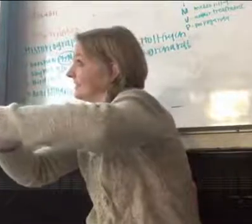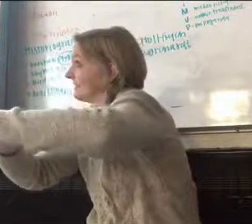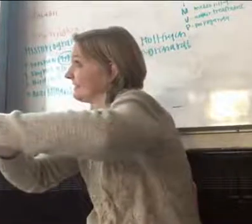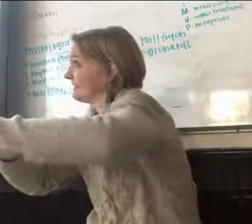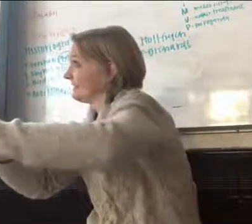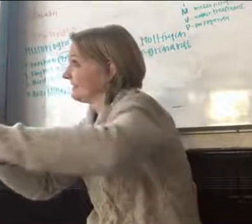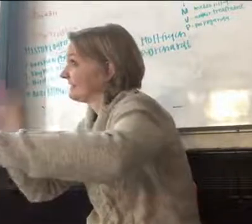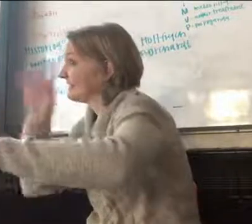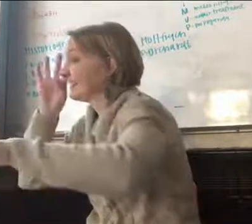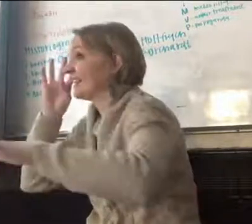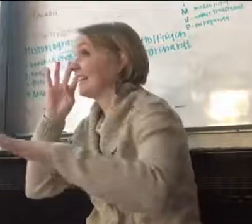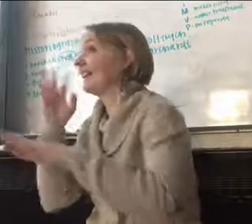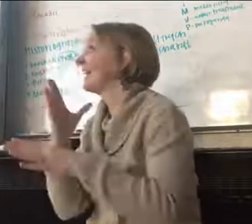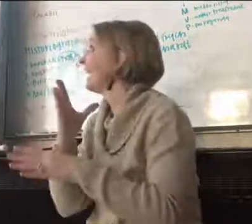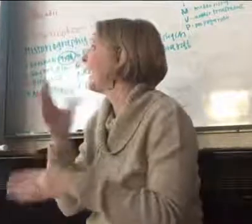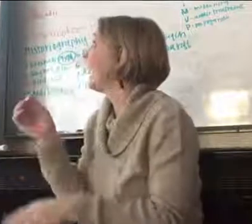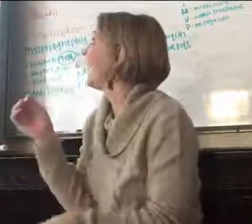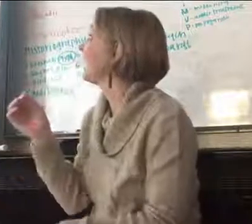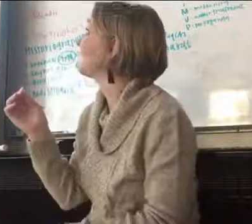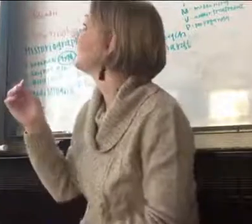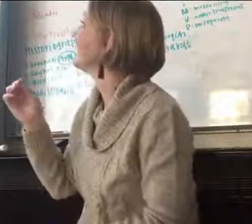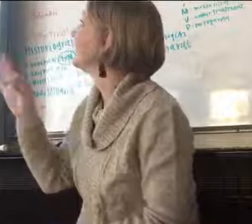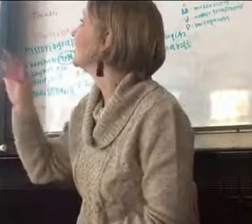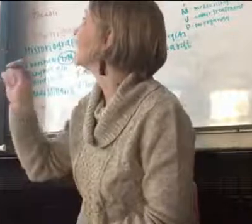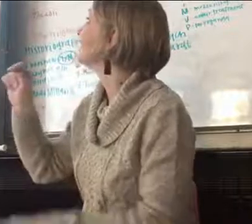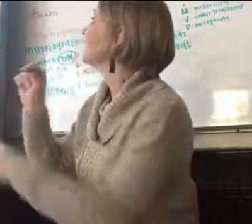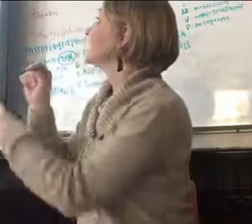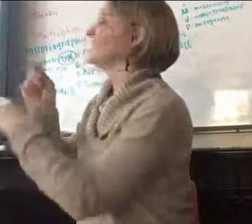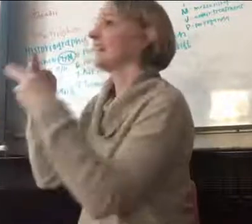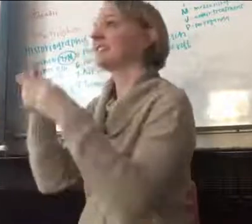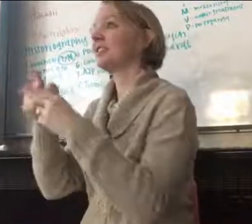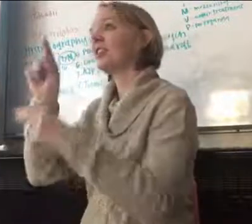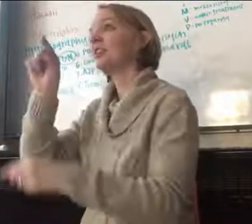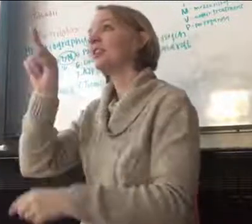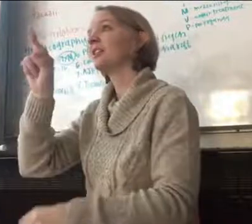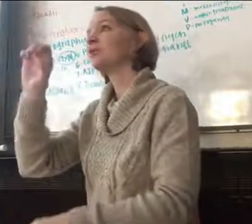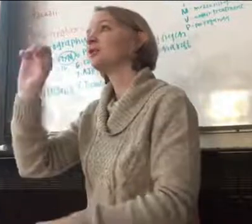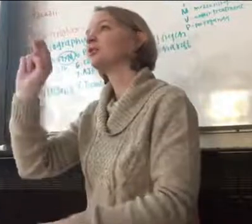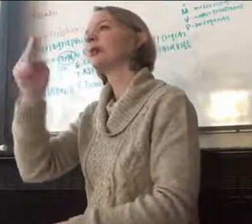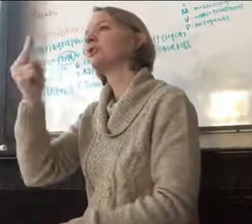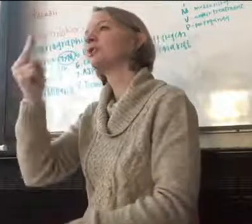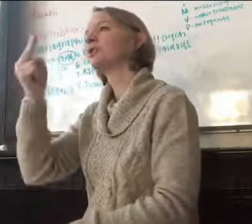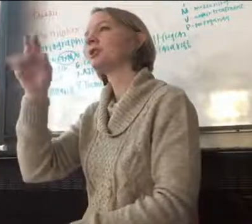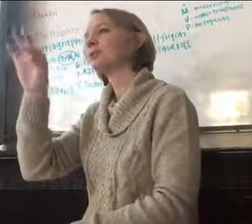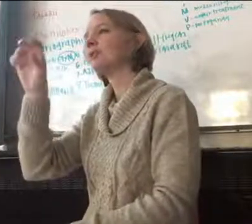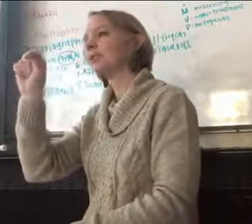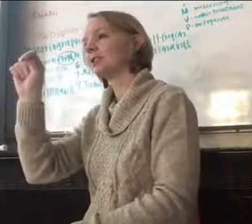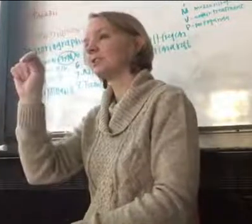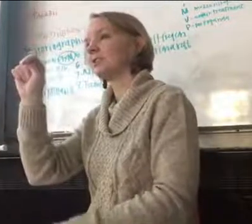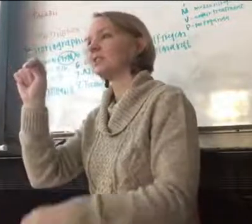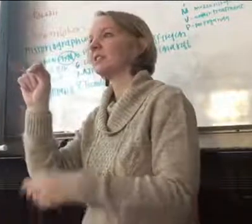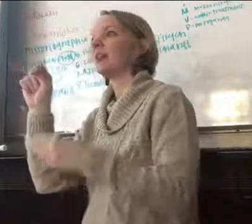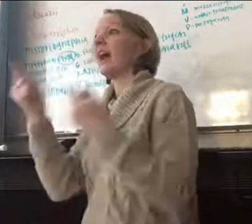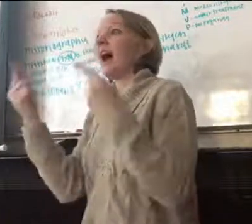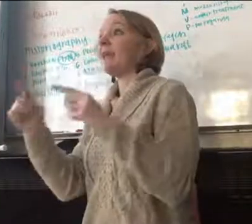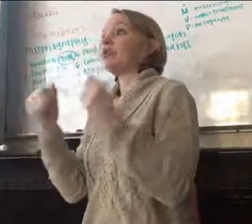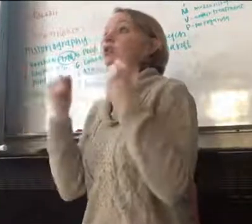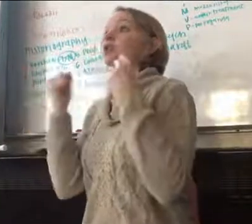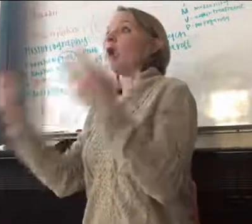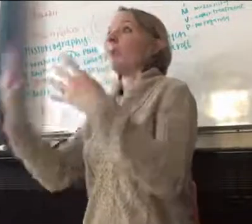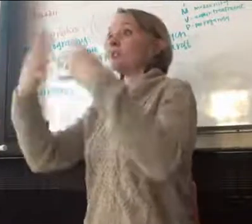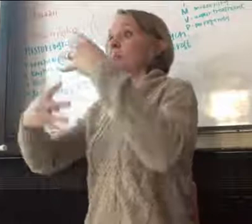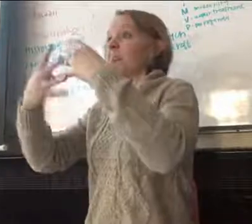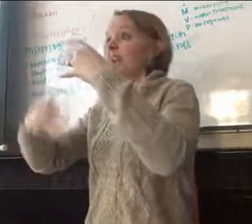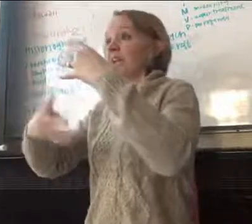okay? And your foot has trench foot. So this is basically when so much blood has